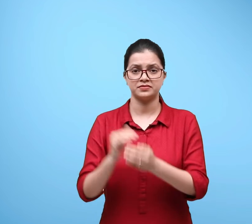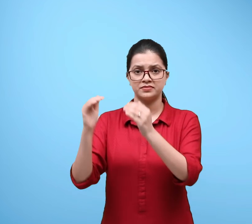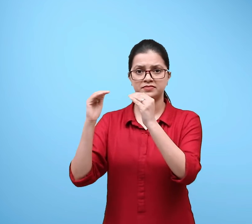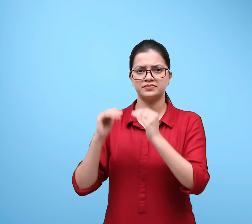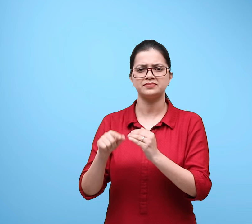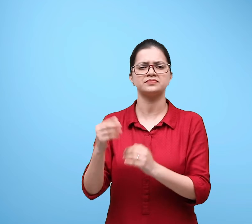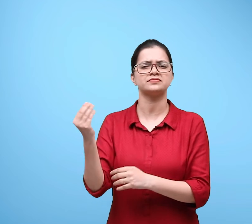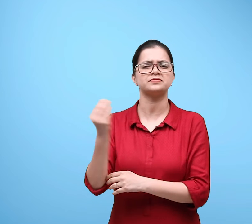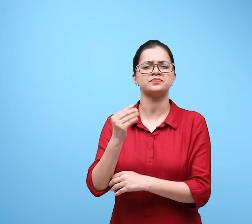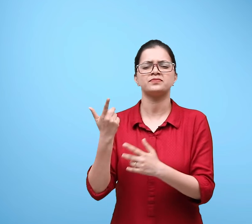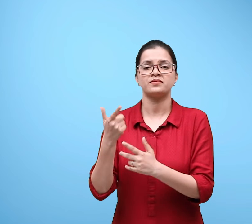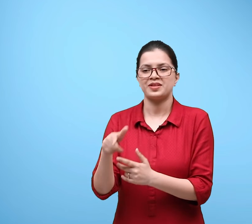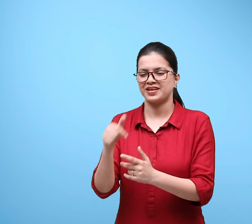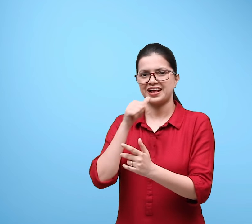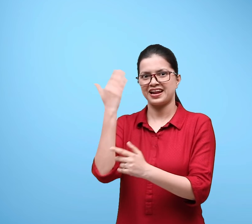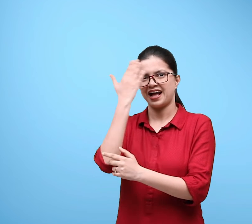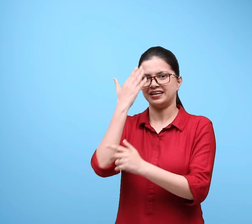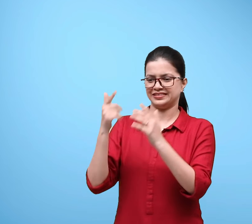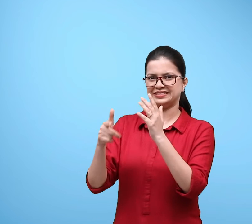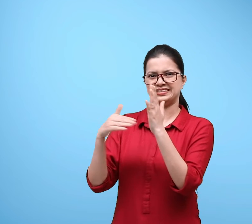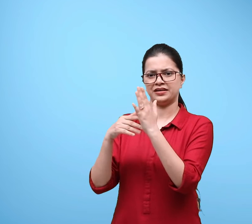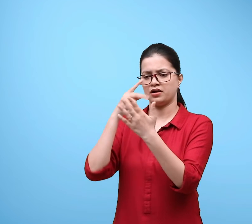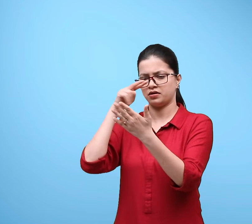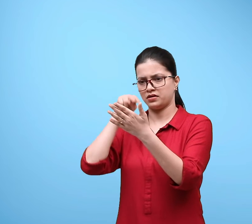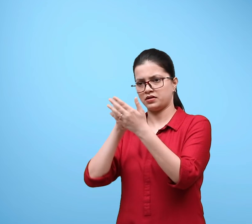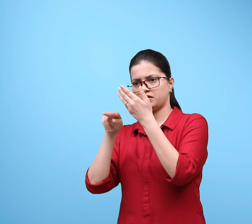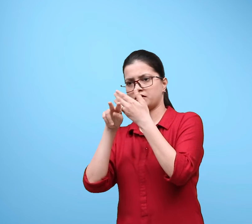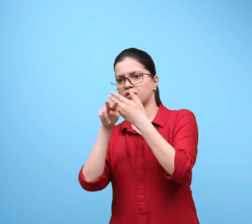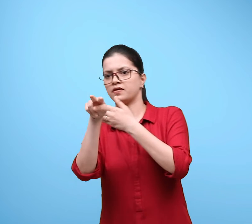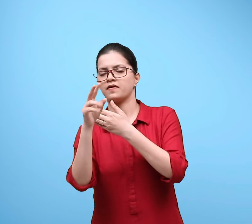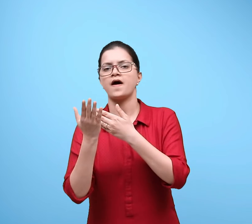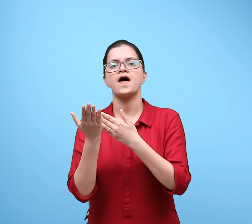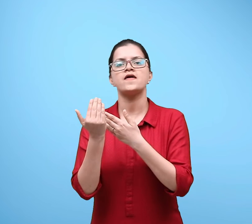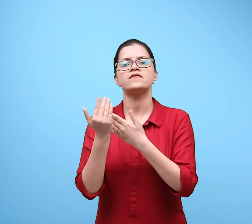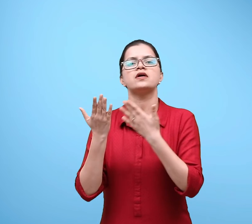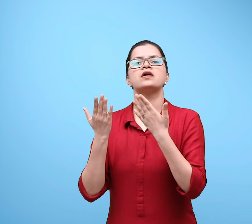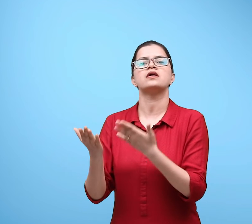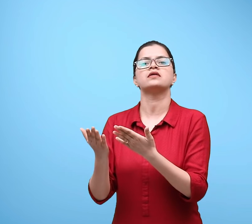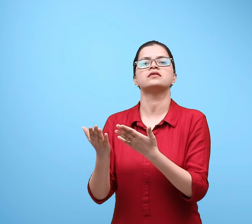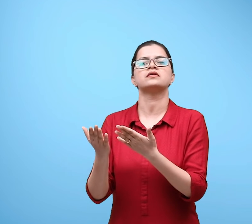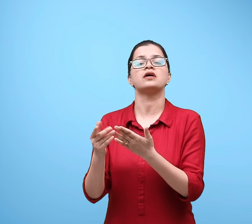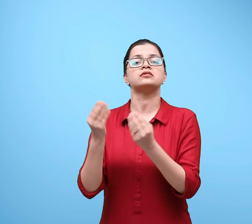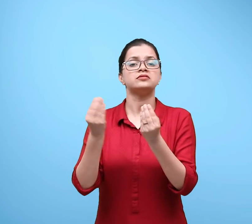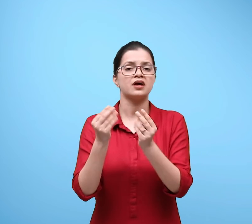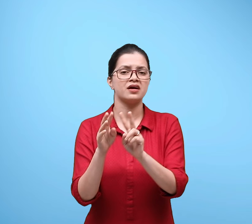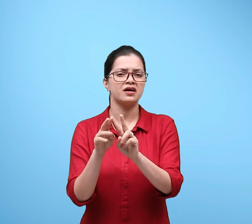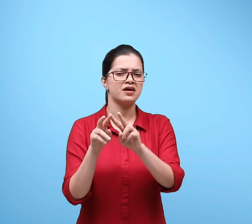Some materials such as glass are transparent and some others such as wood and metals are opaque.